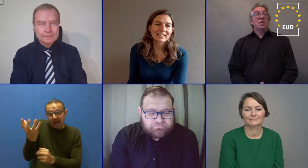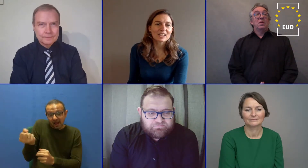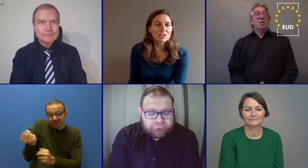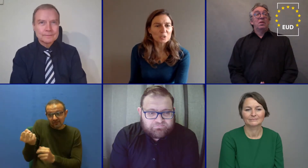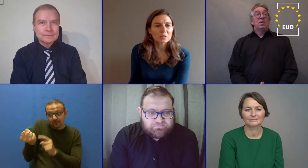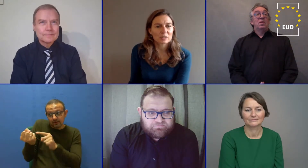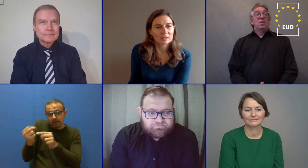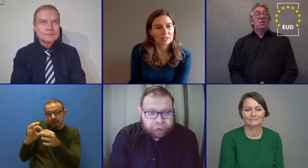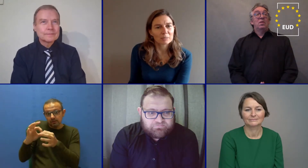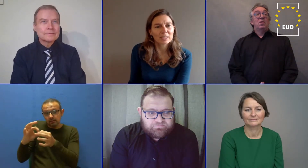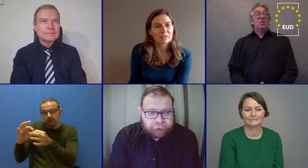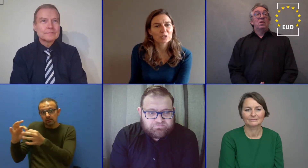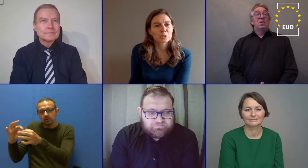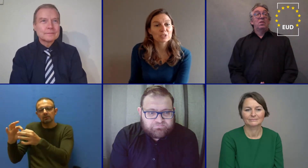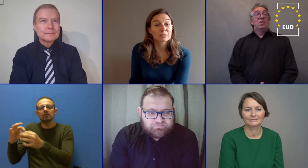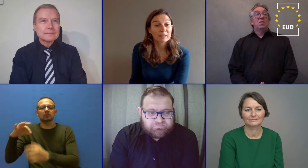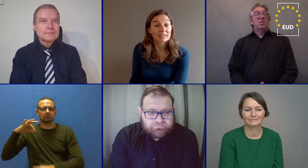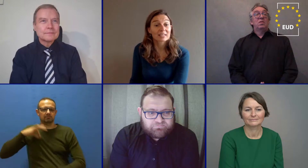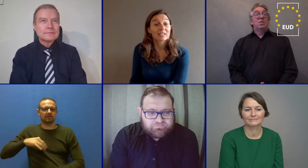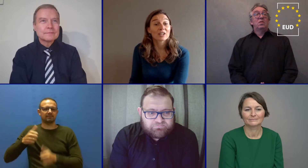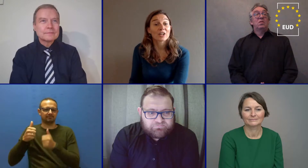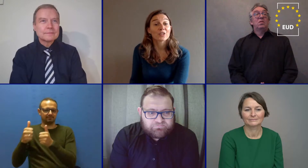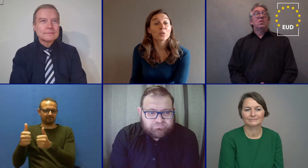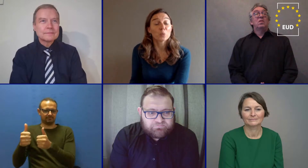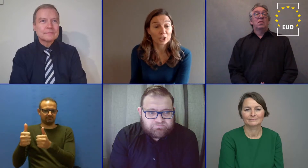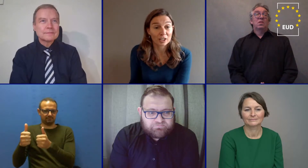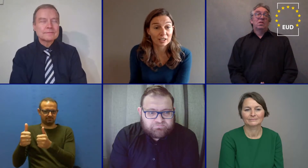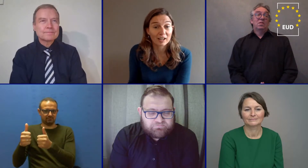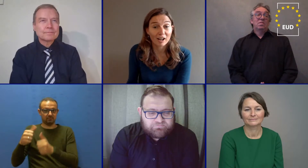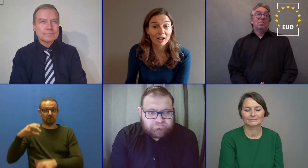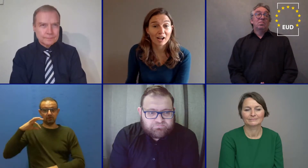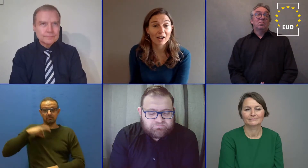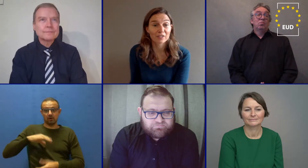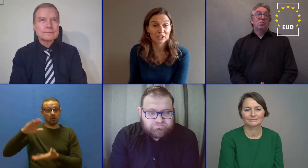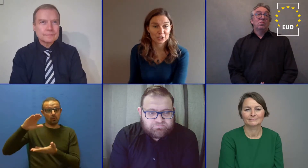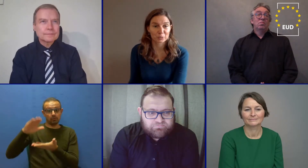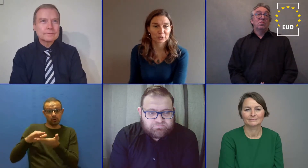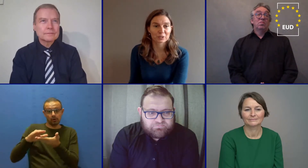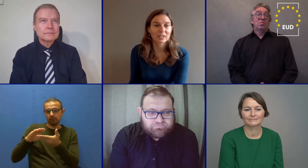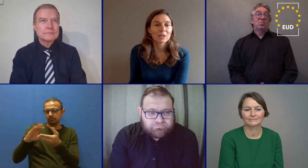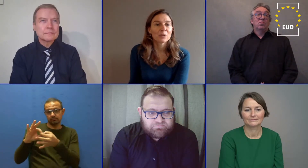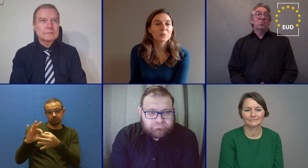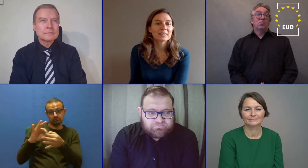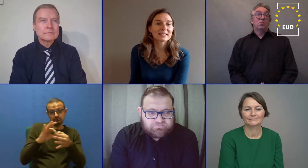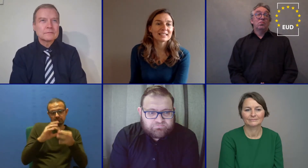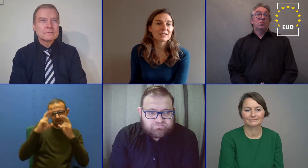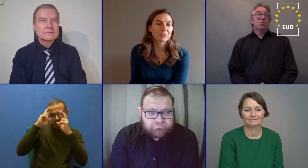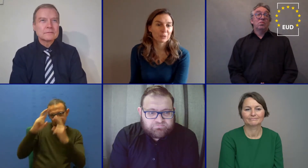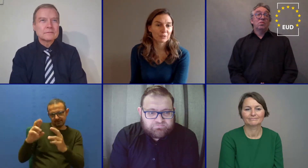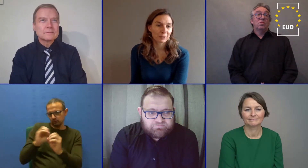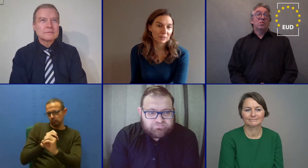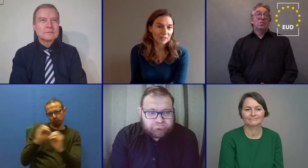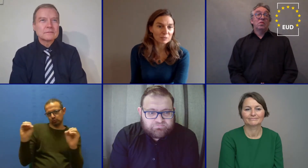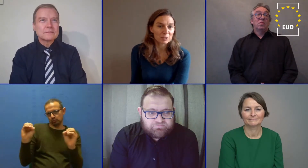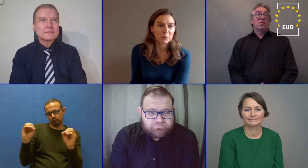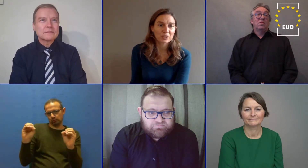it also comes down to respecting the work of an interpreter. What we see from the government's point of